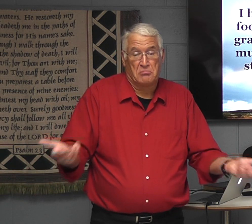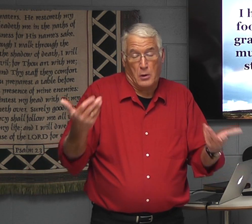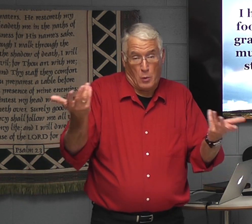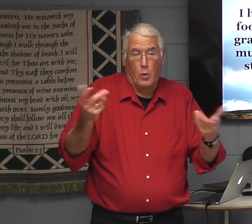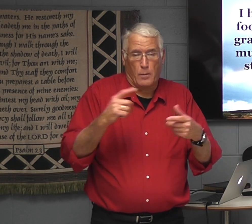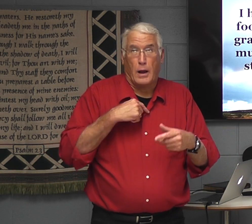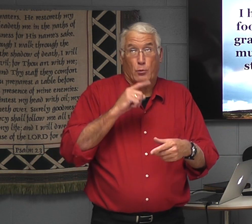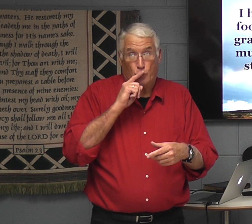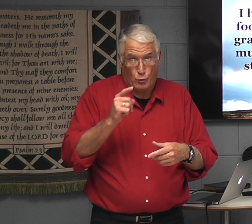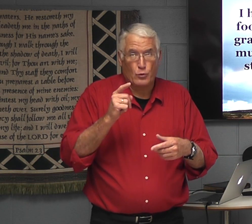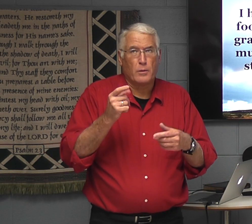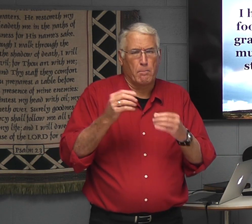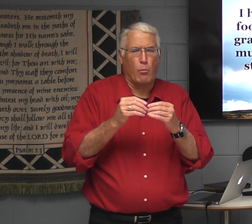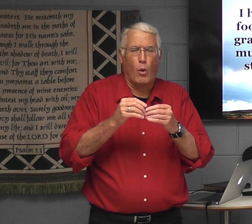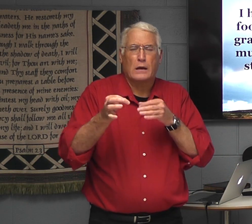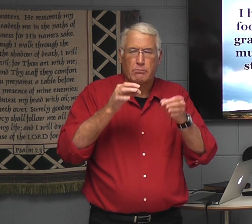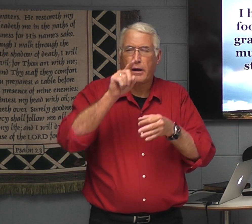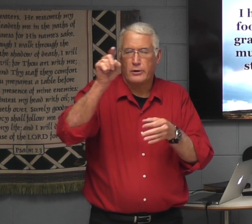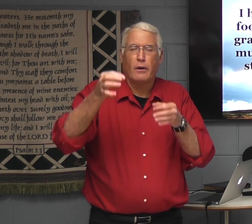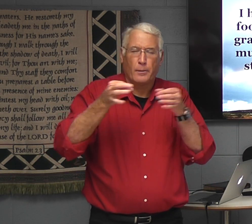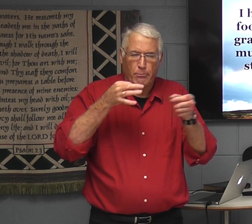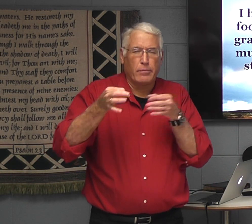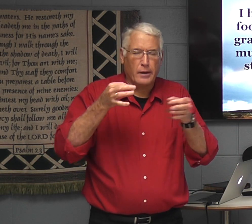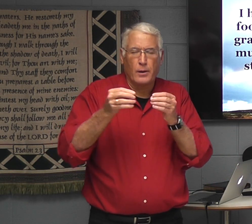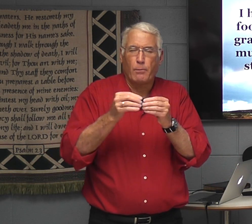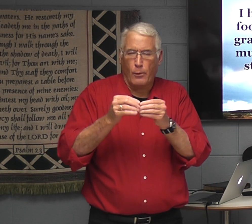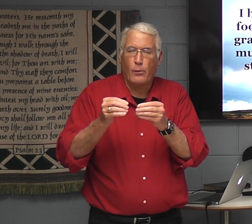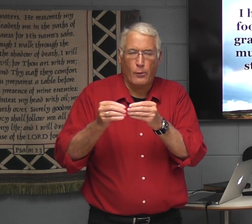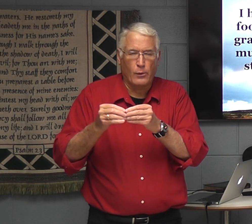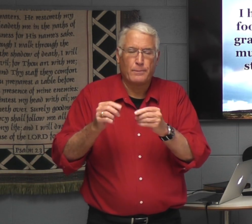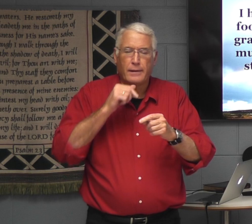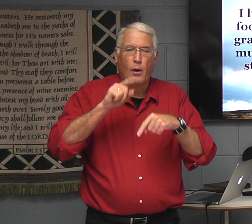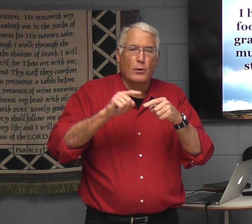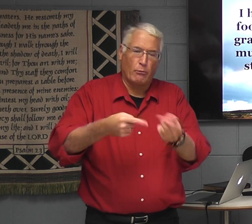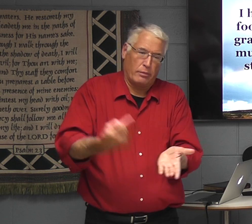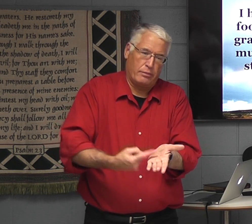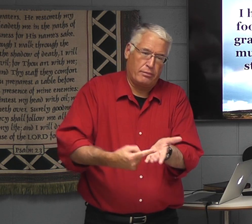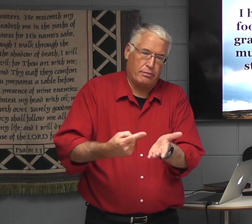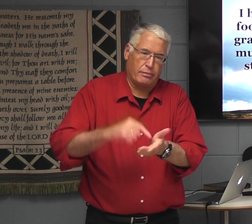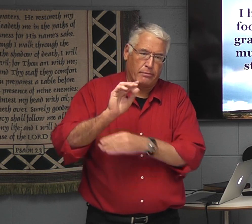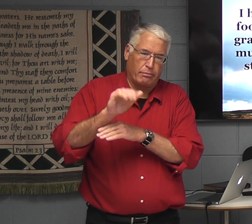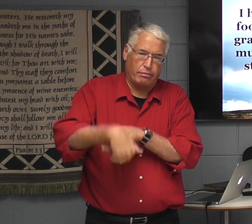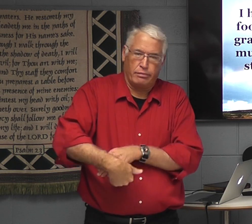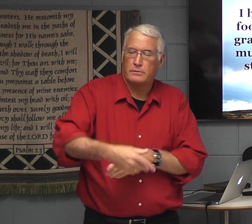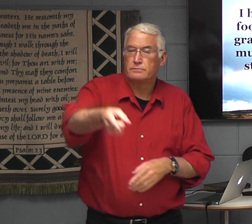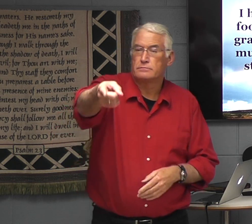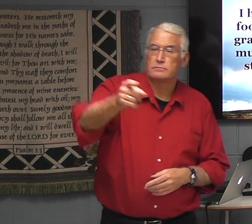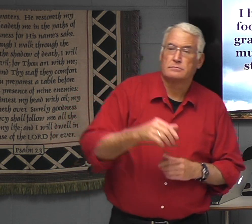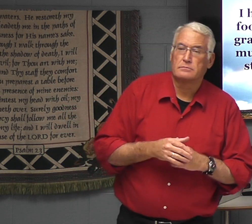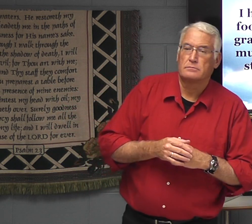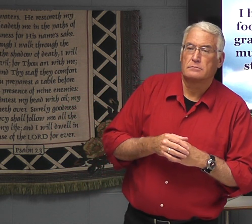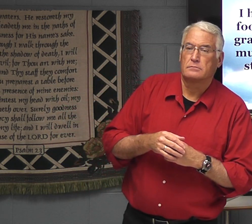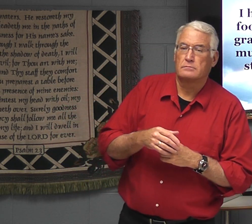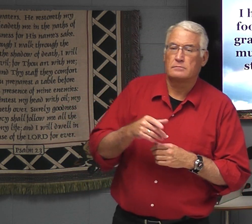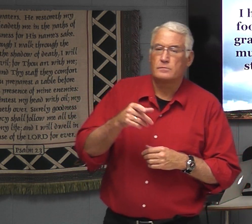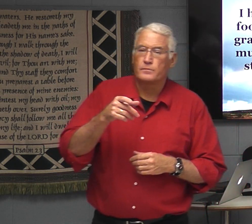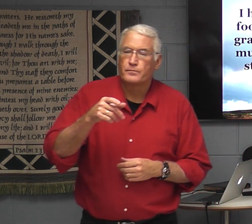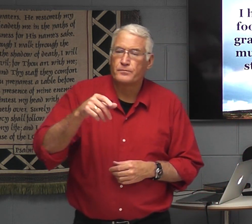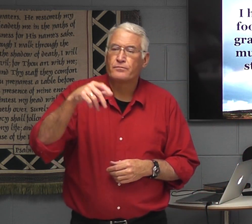they say. I don't know. I'm sure there's more deep explanation to that, a lot of discussion. We don't have time to get into that